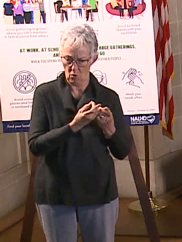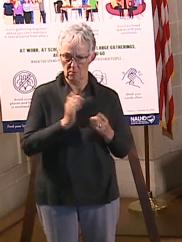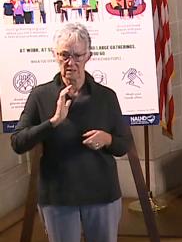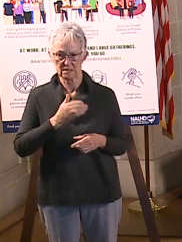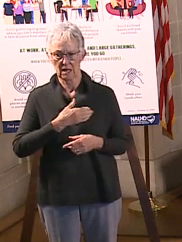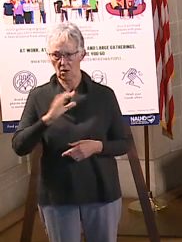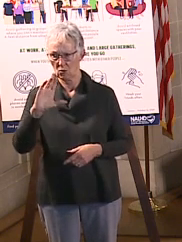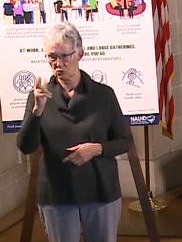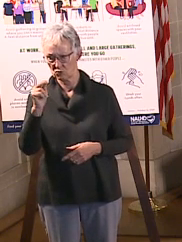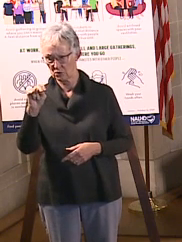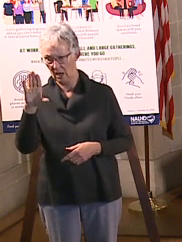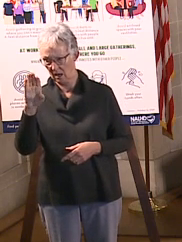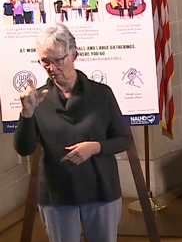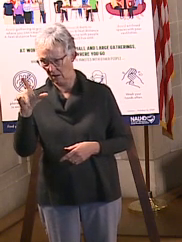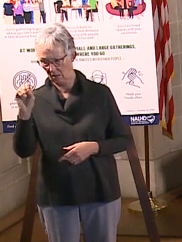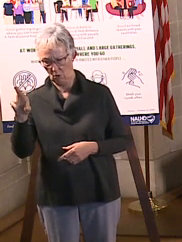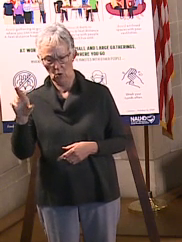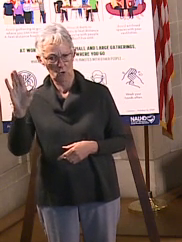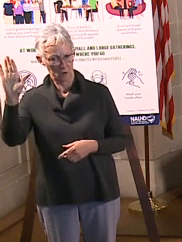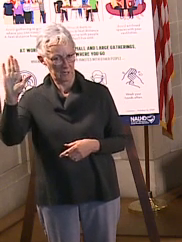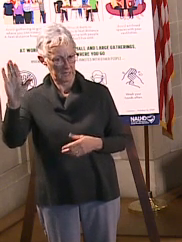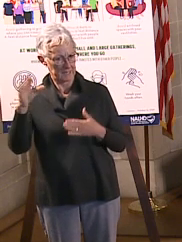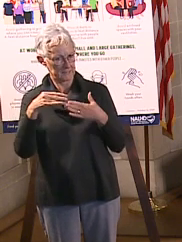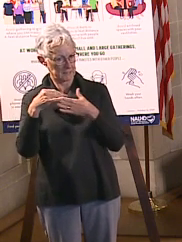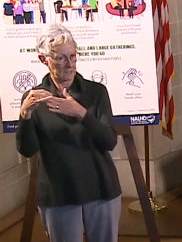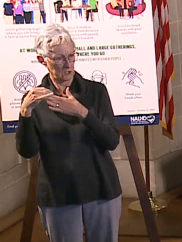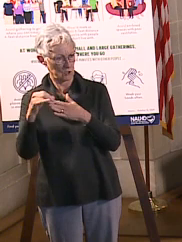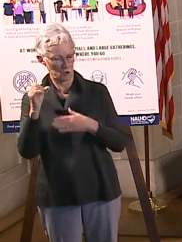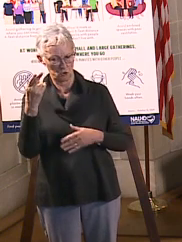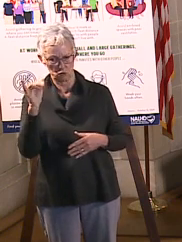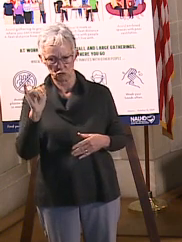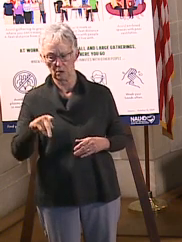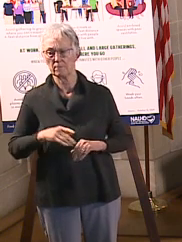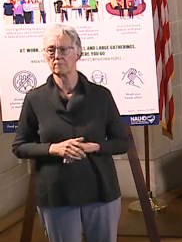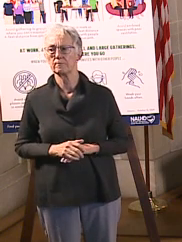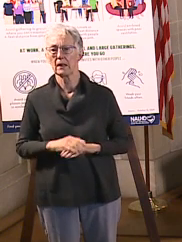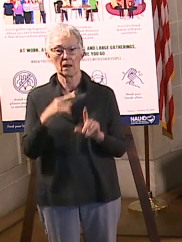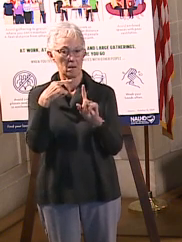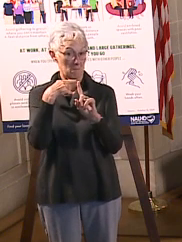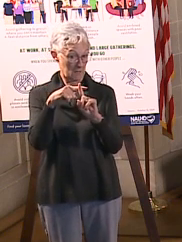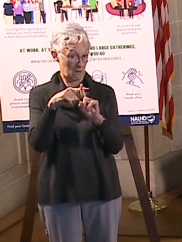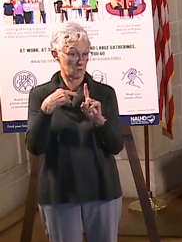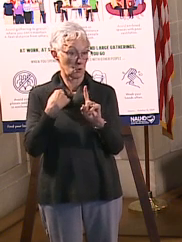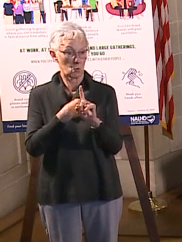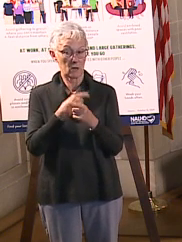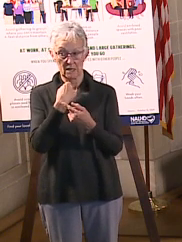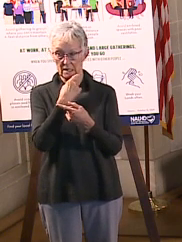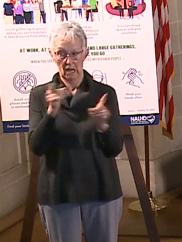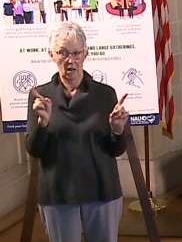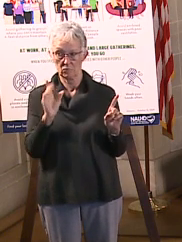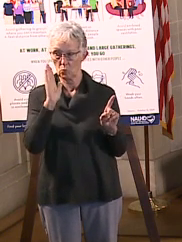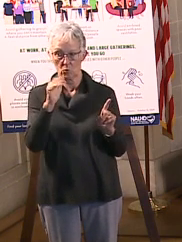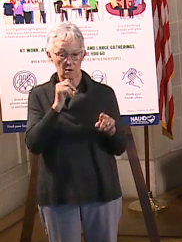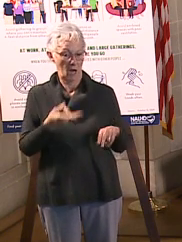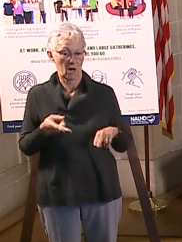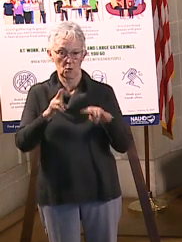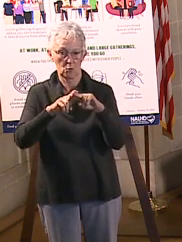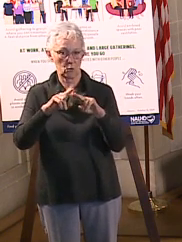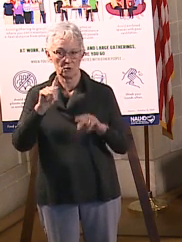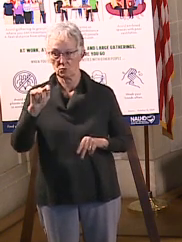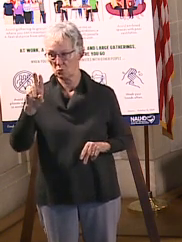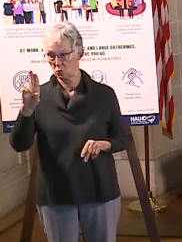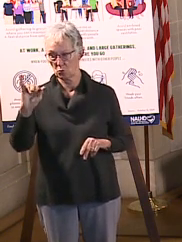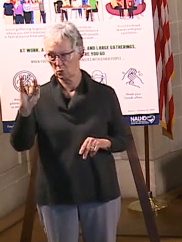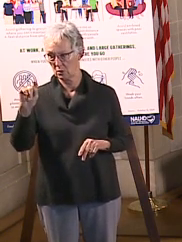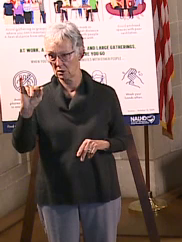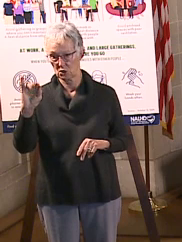did. Holding off on tuition rates for 2 years. The fact that we took our online